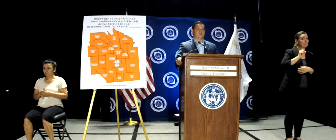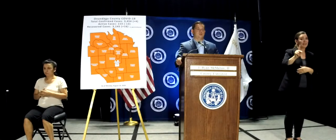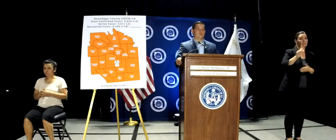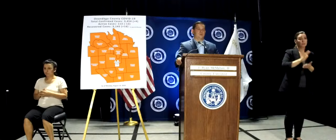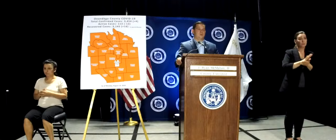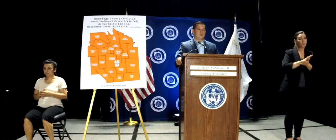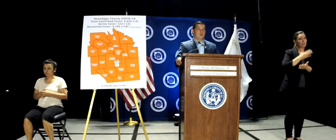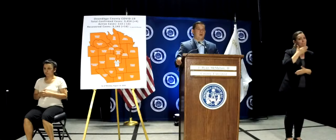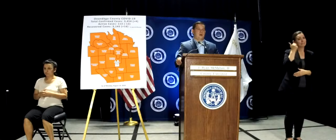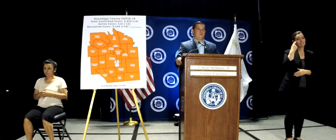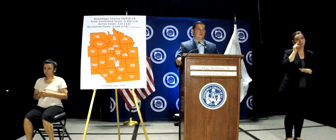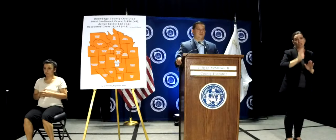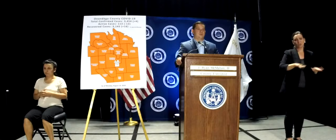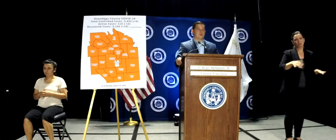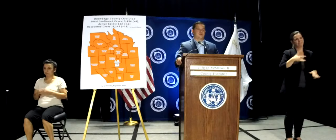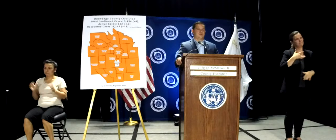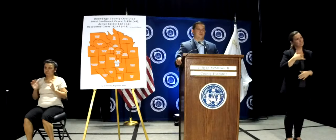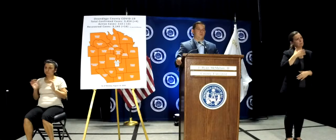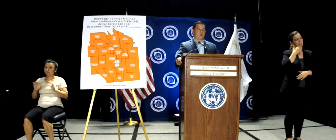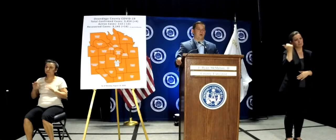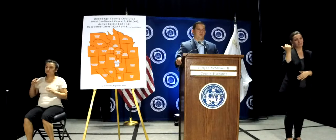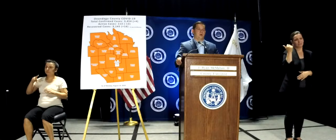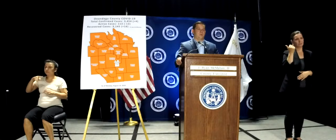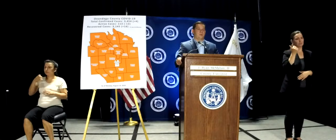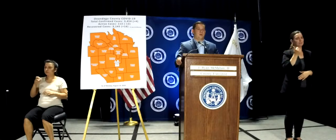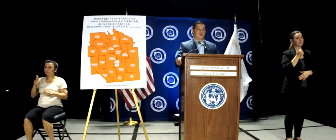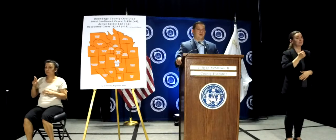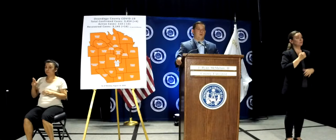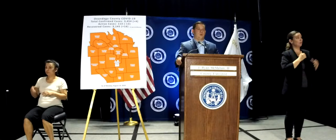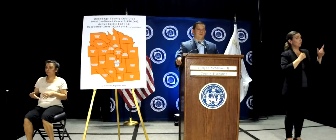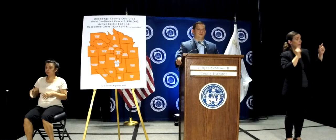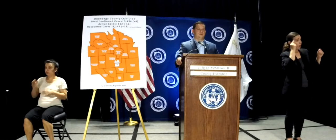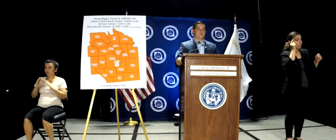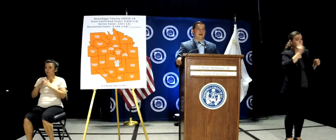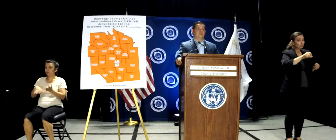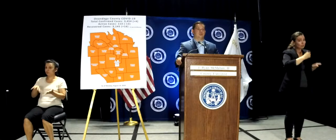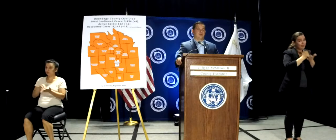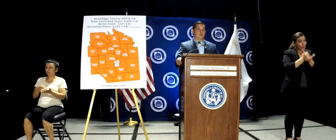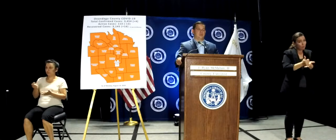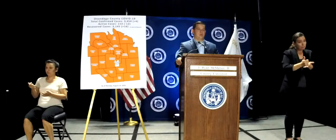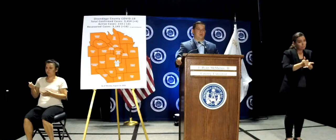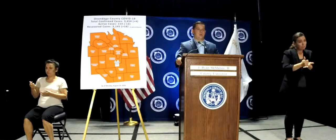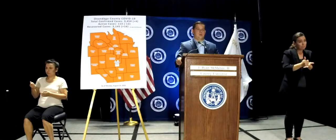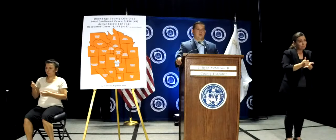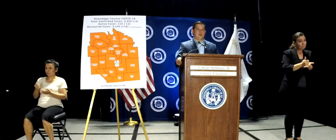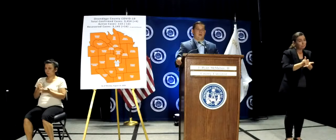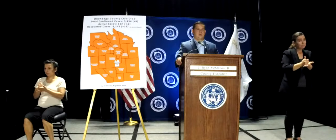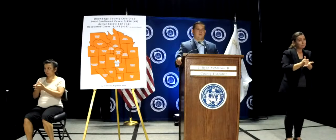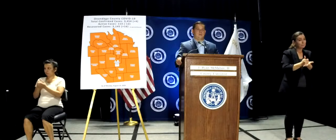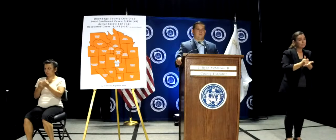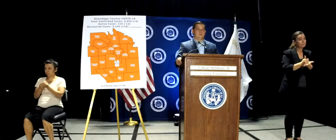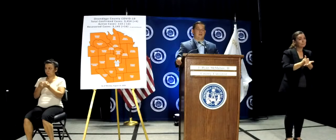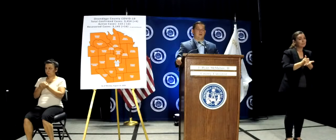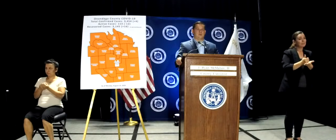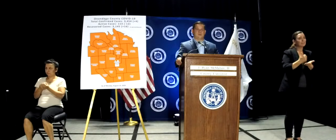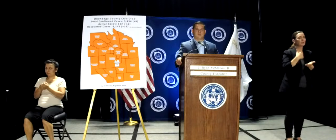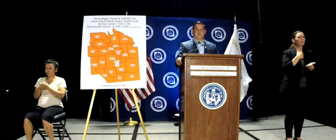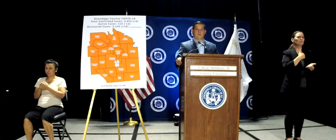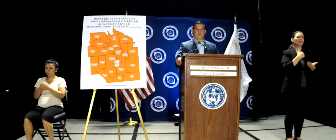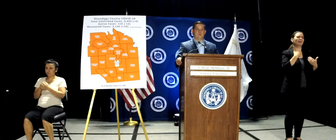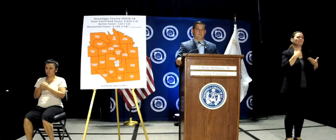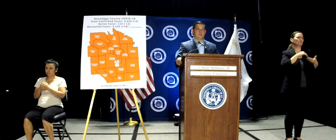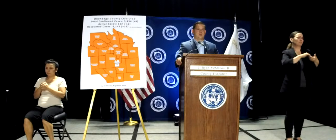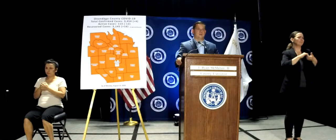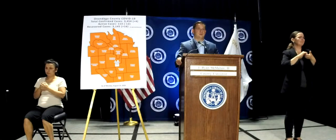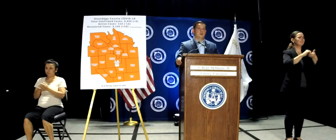of these issues for districts to partner with some non-traditional centers